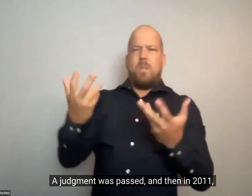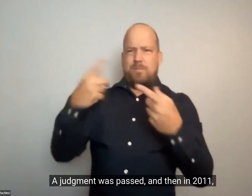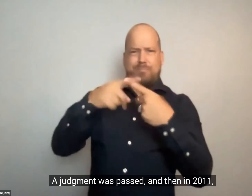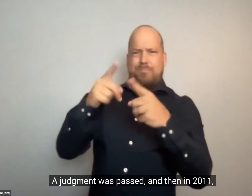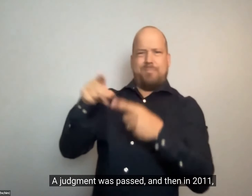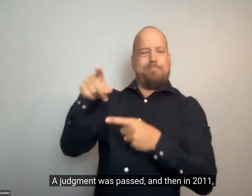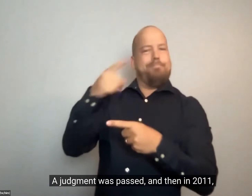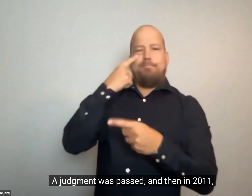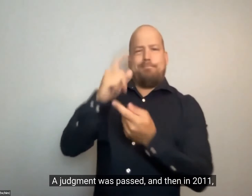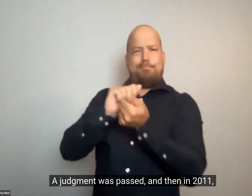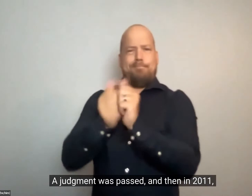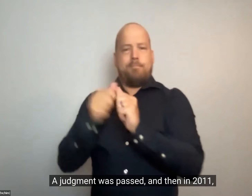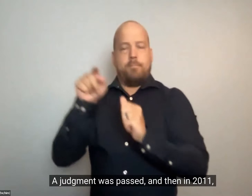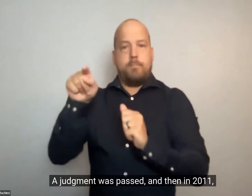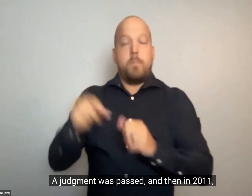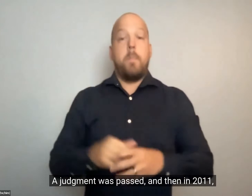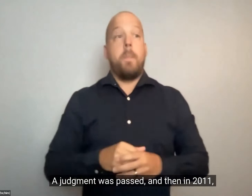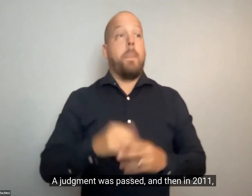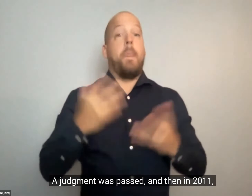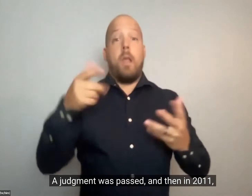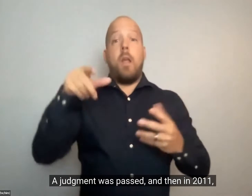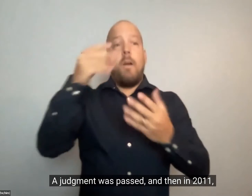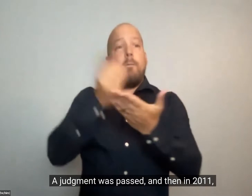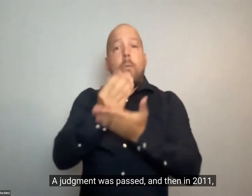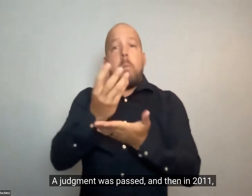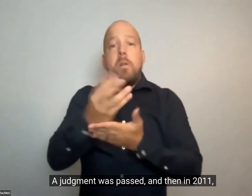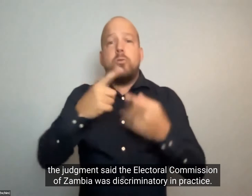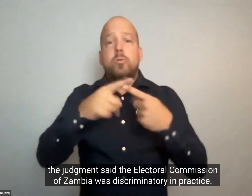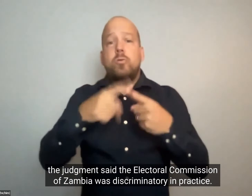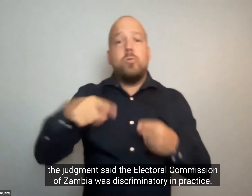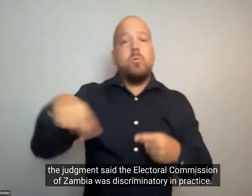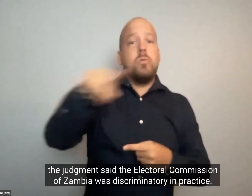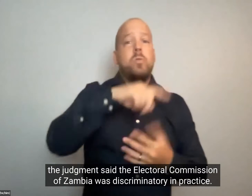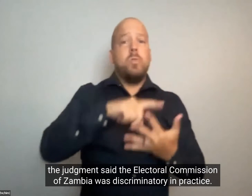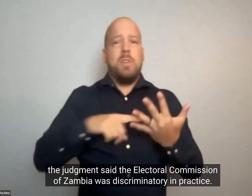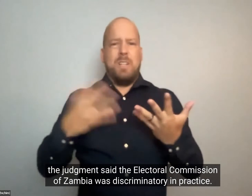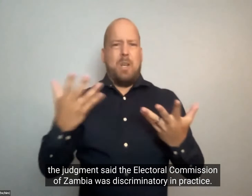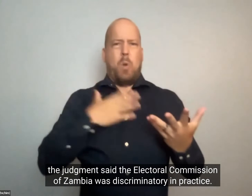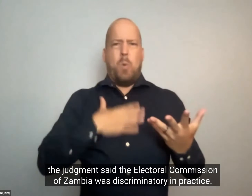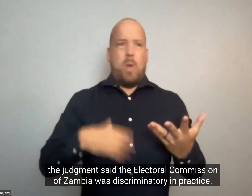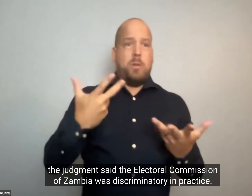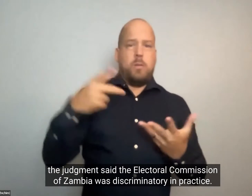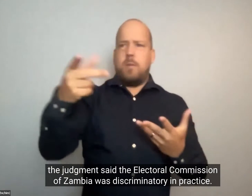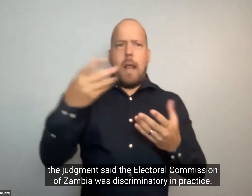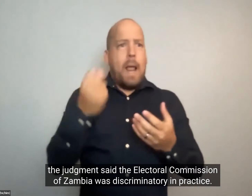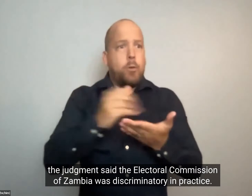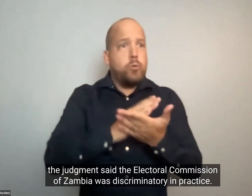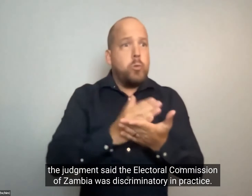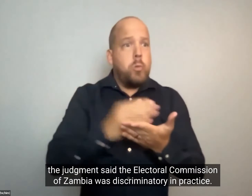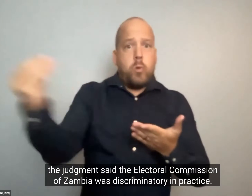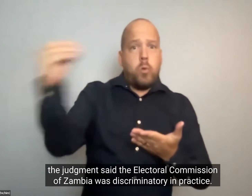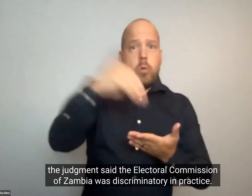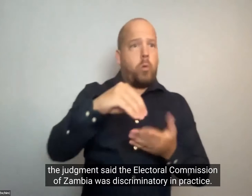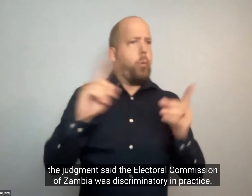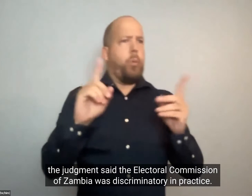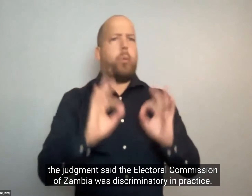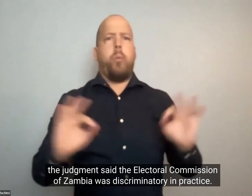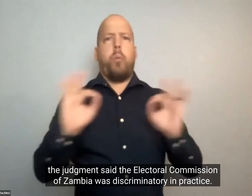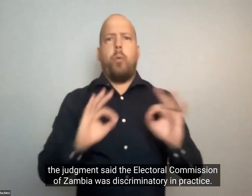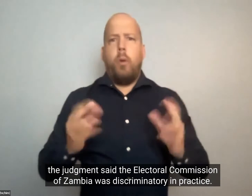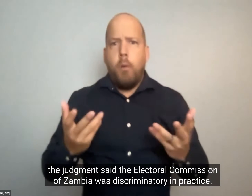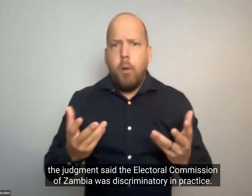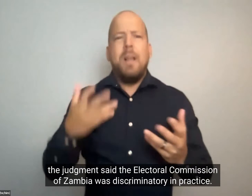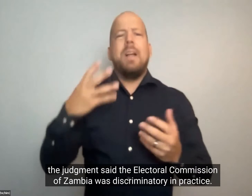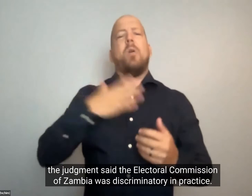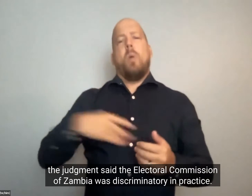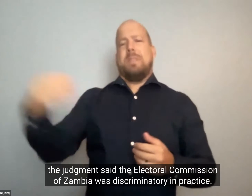passed, and then in 2011, the judgment said the government,